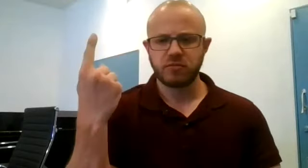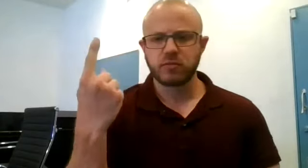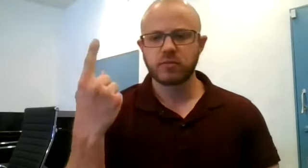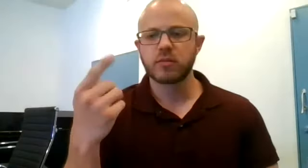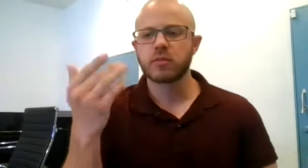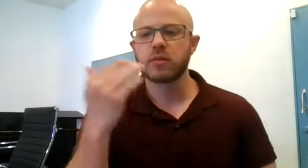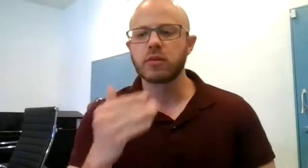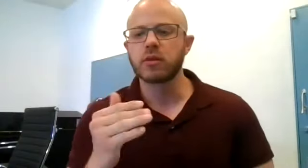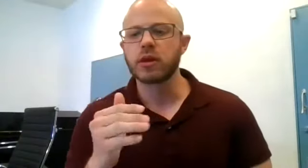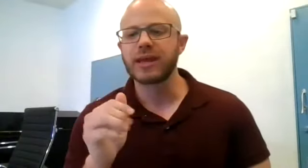Mhm.